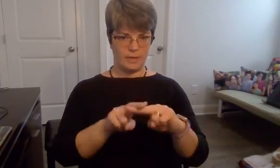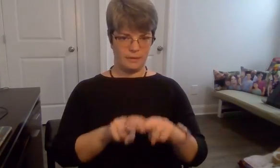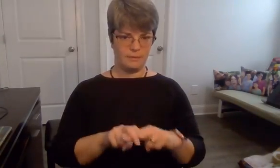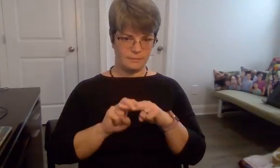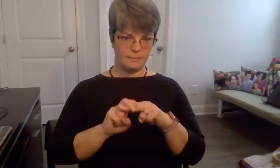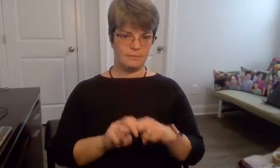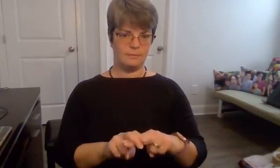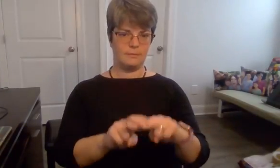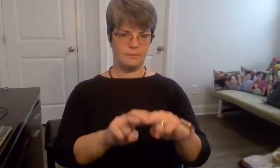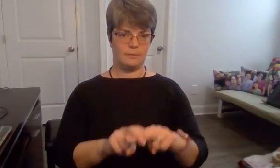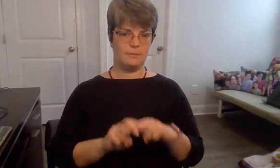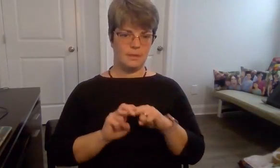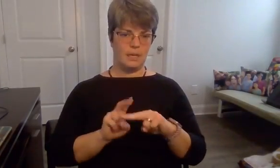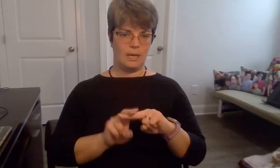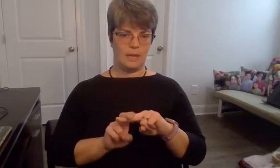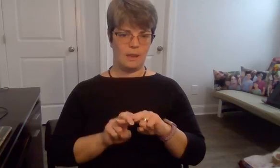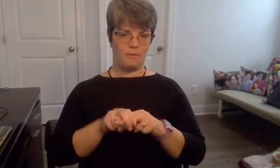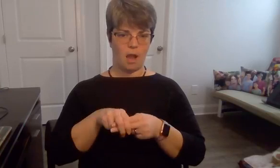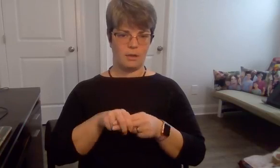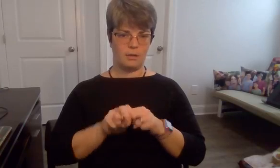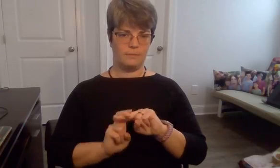Swing. And then rock.